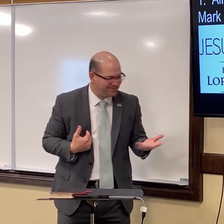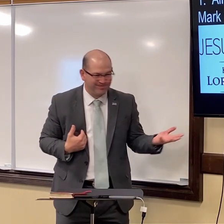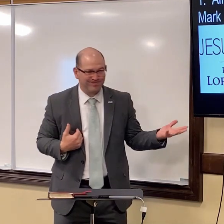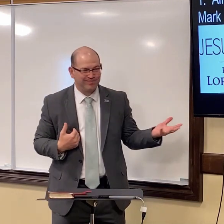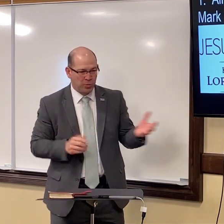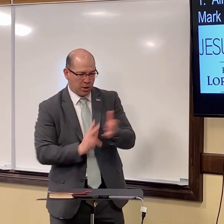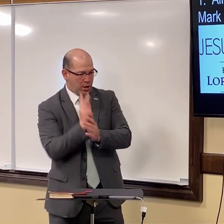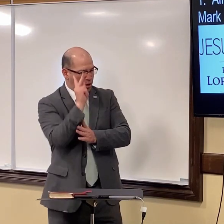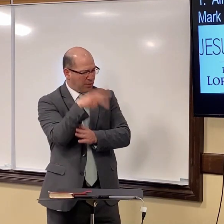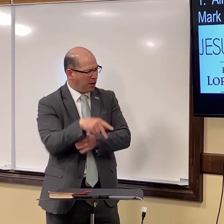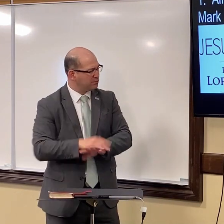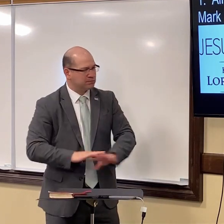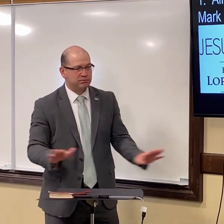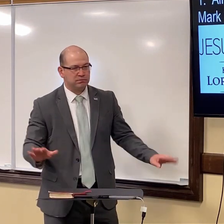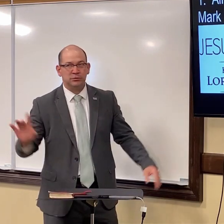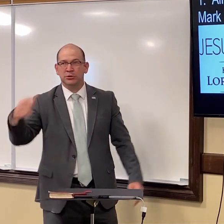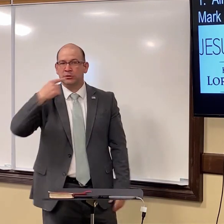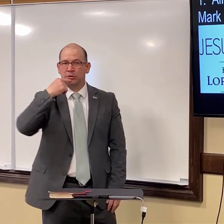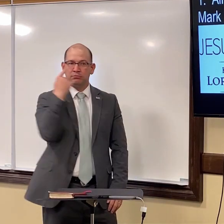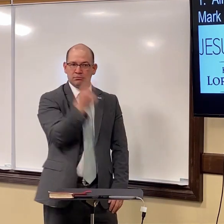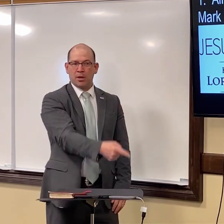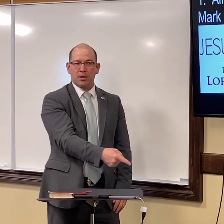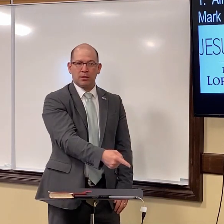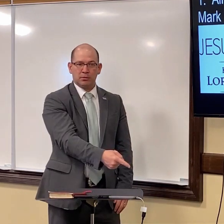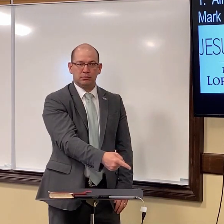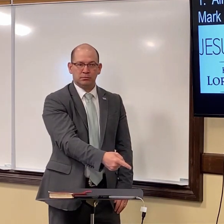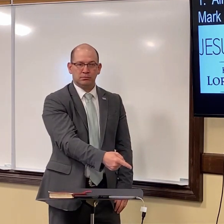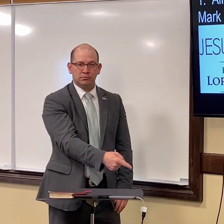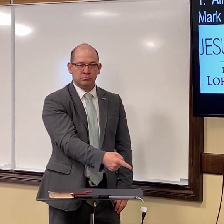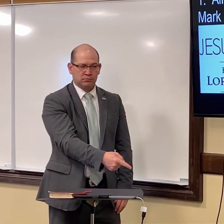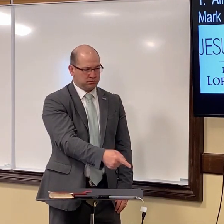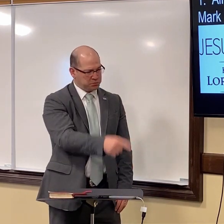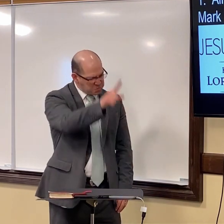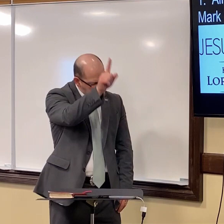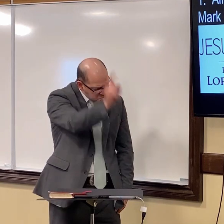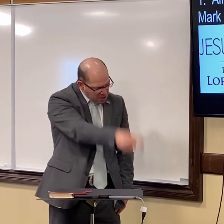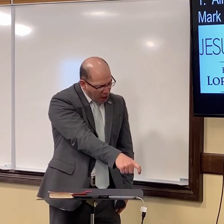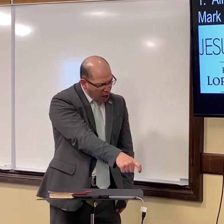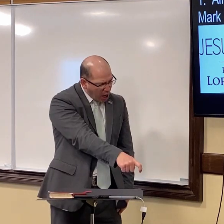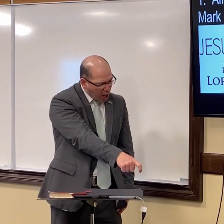With animals, plants, whatever, you know.